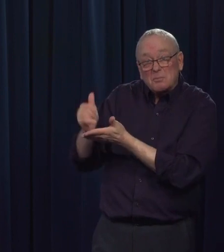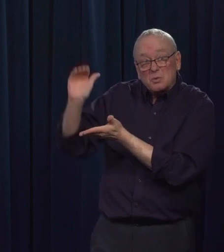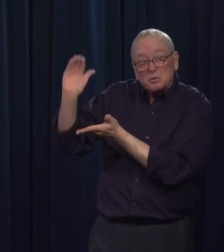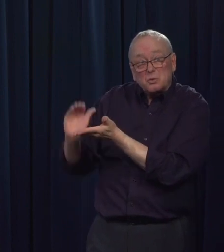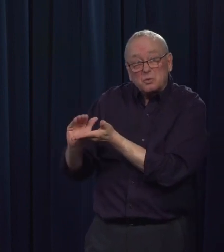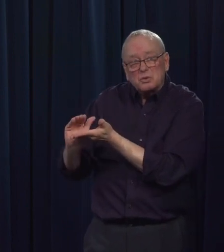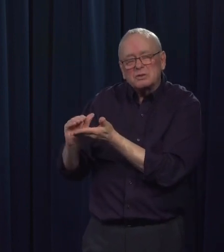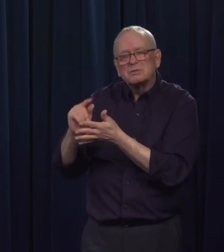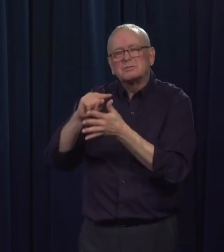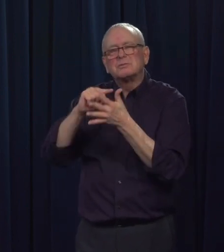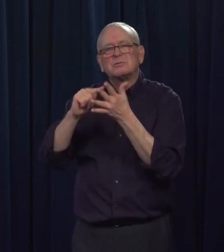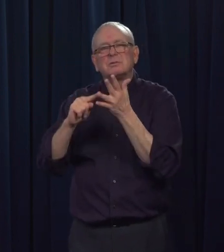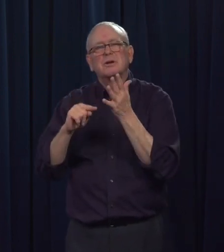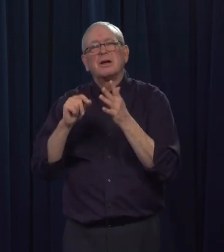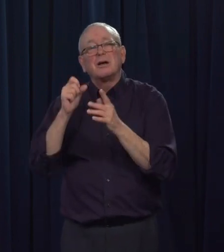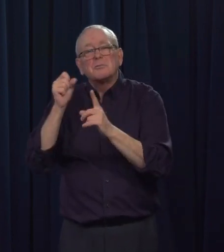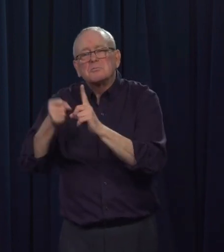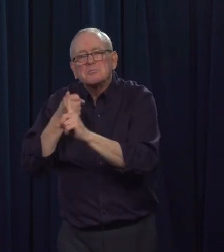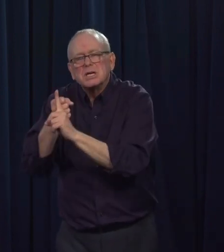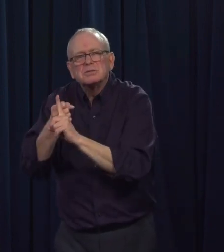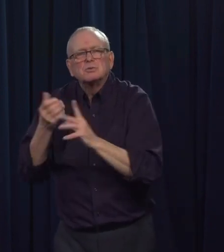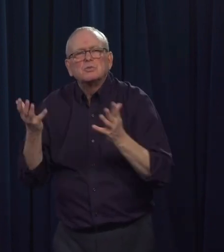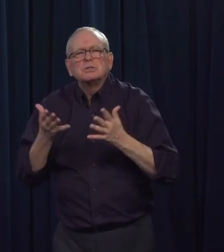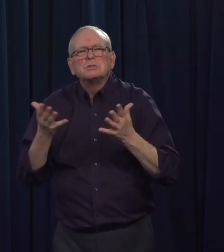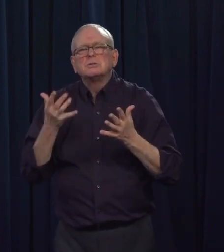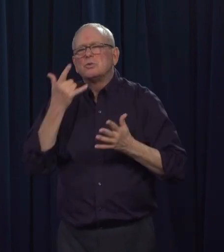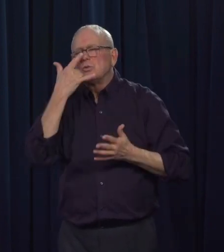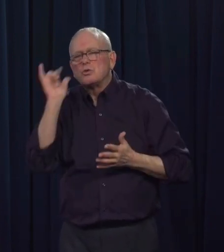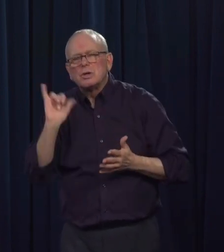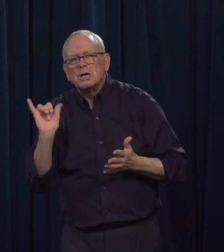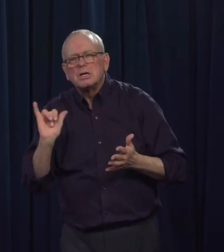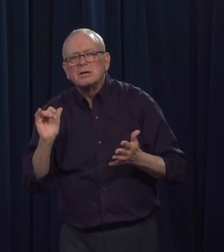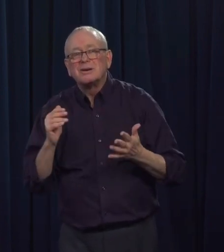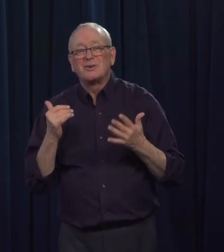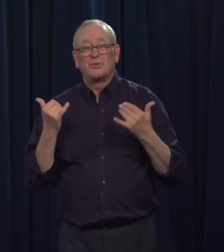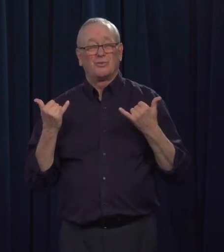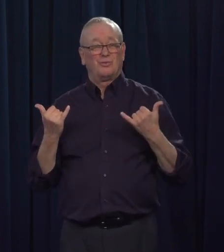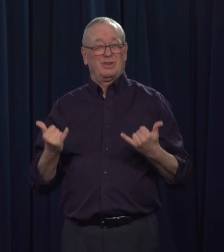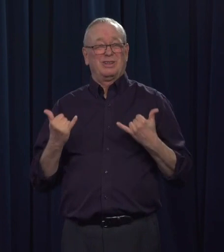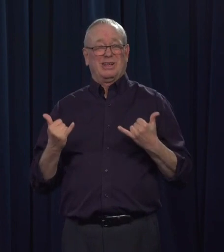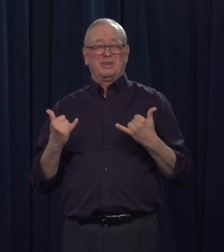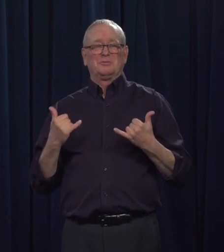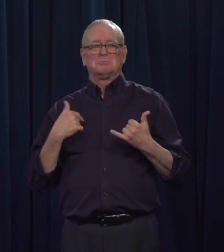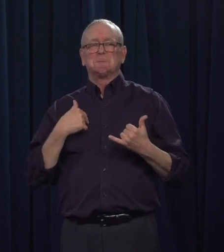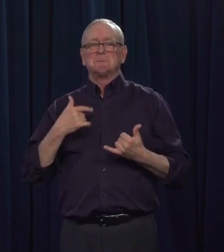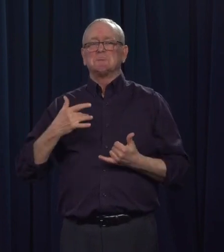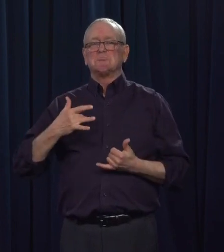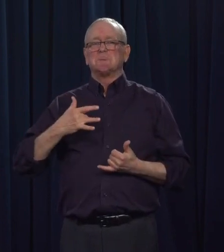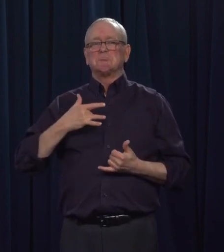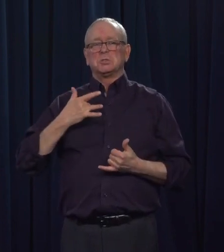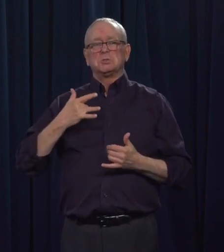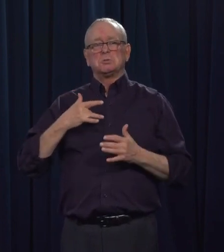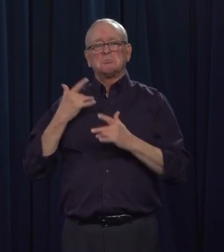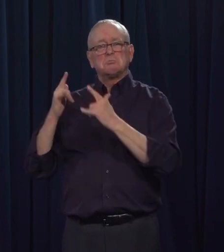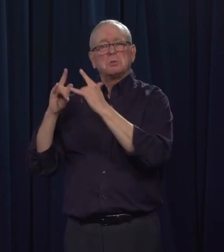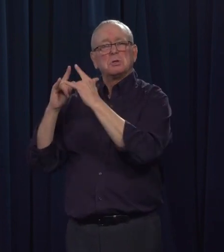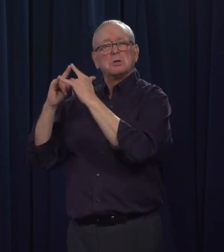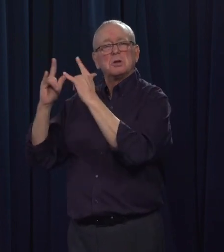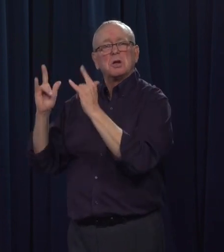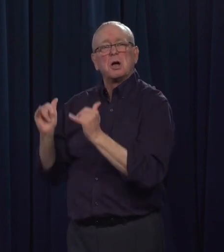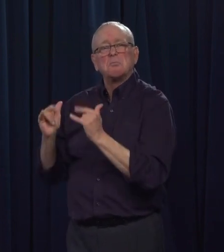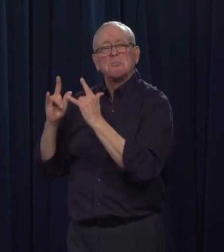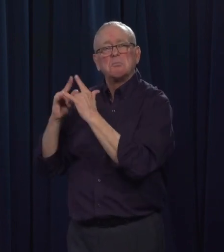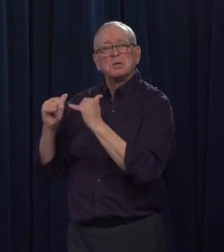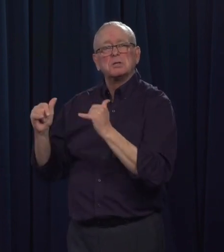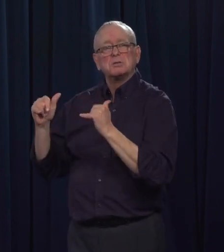So at the moment, again, I believe that our current state is not putting anyone at undue risk,